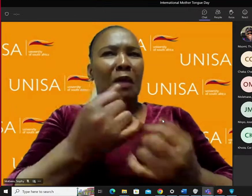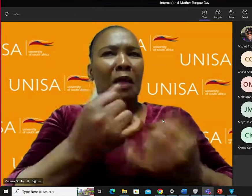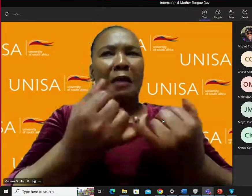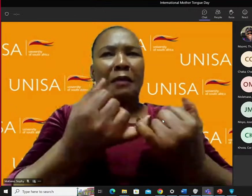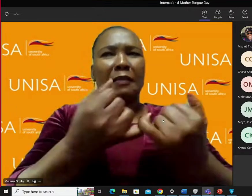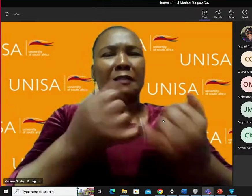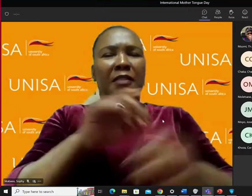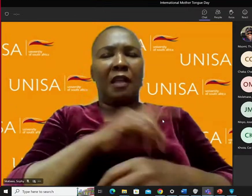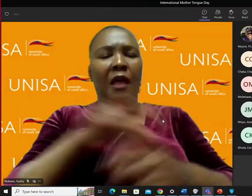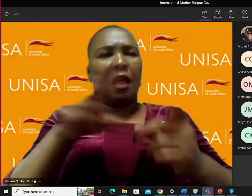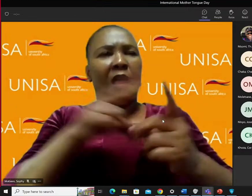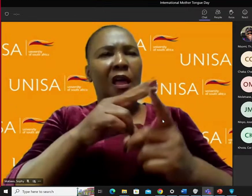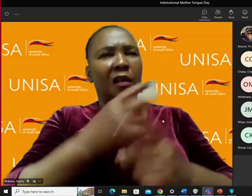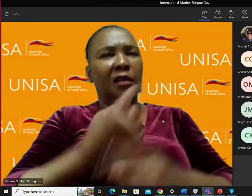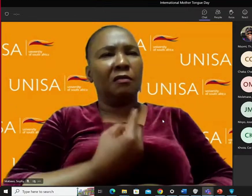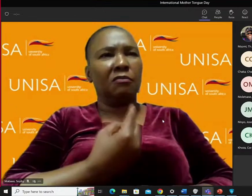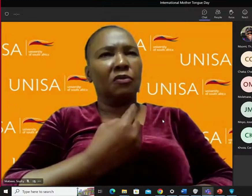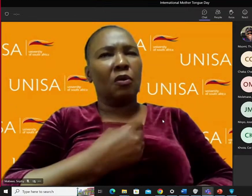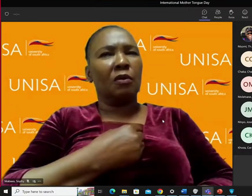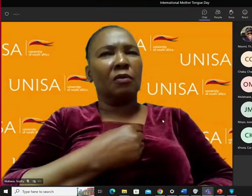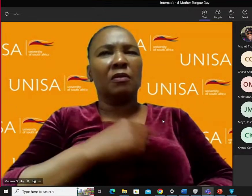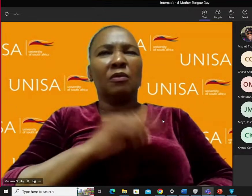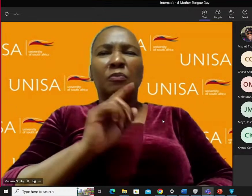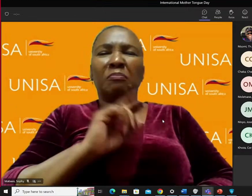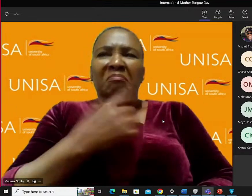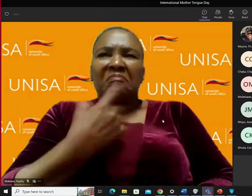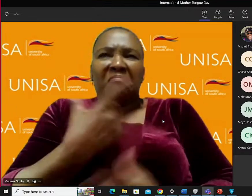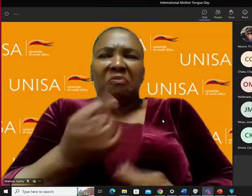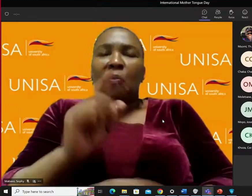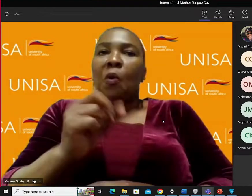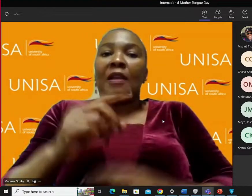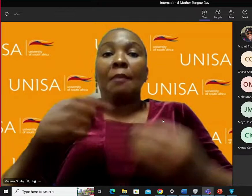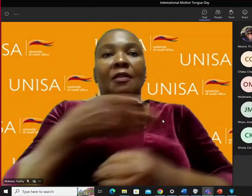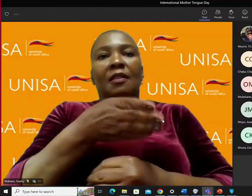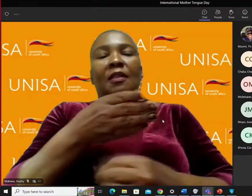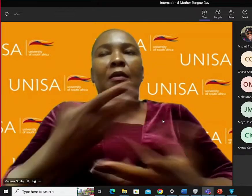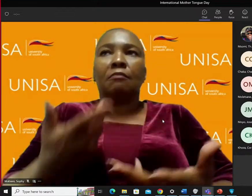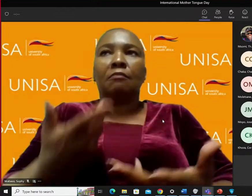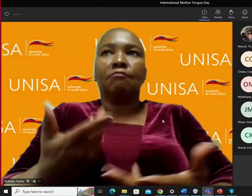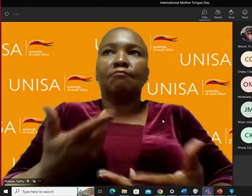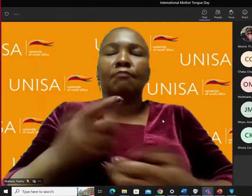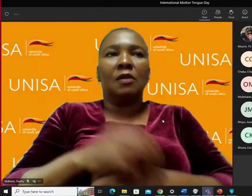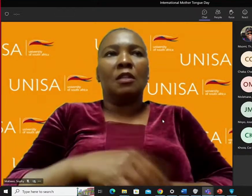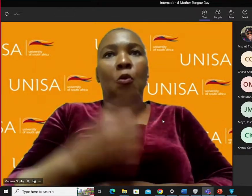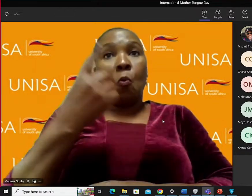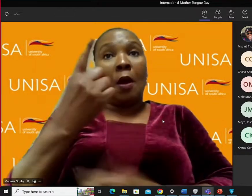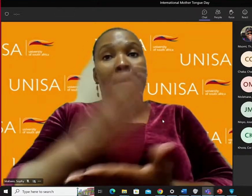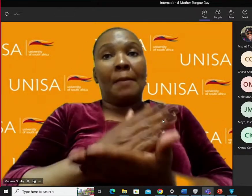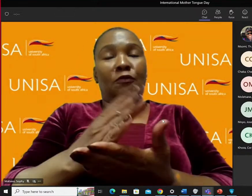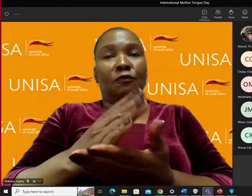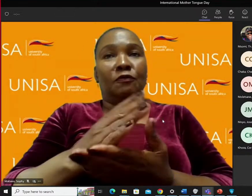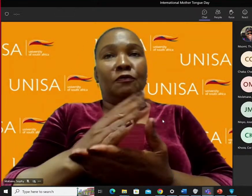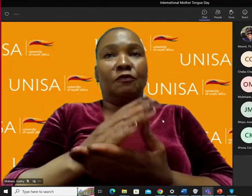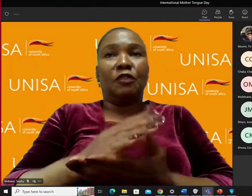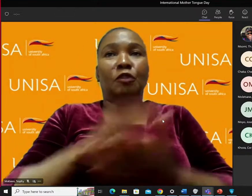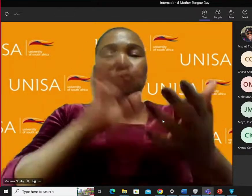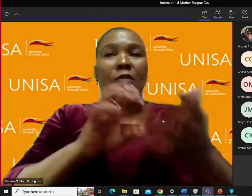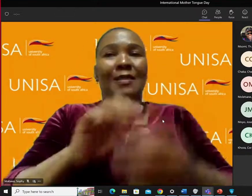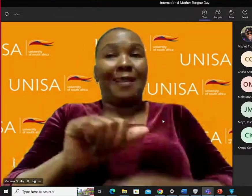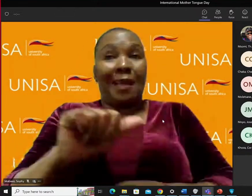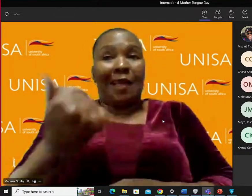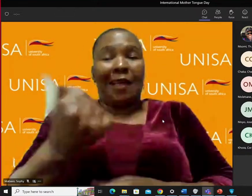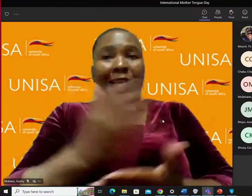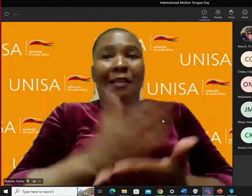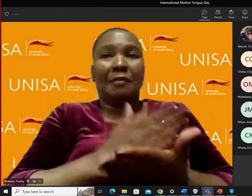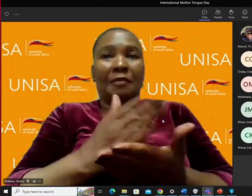myself, well, you know, what can I do about it? So that's one part of the story. The other part of the story is I